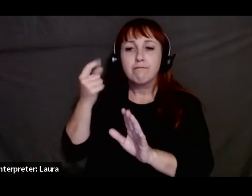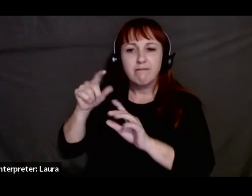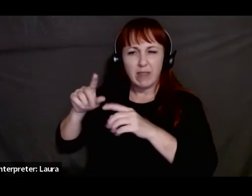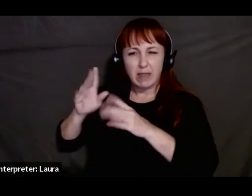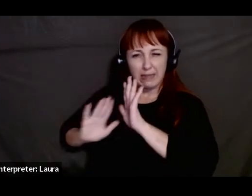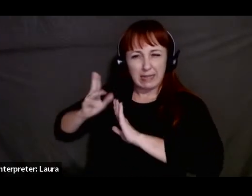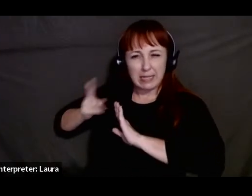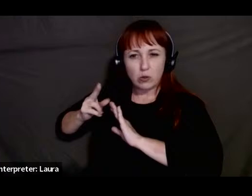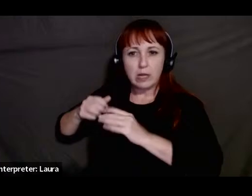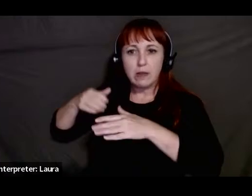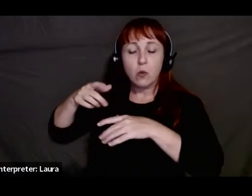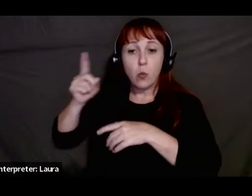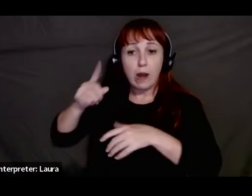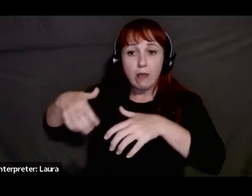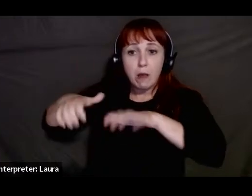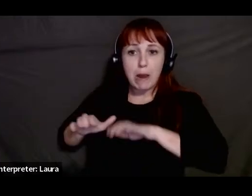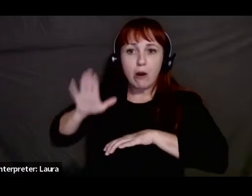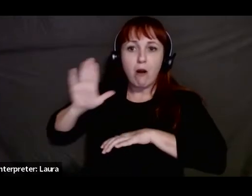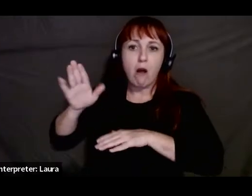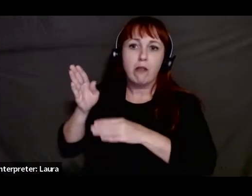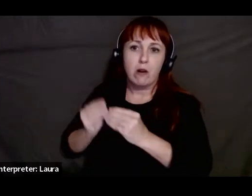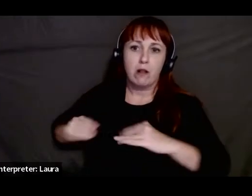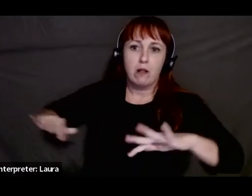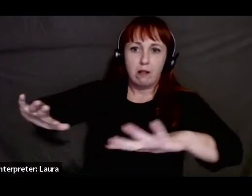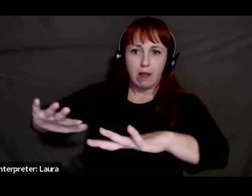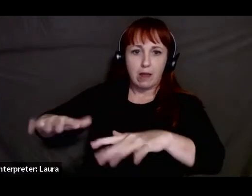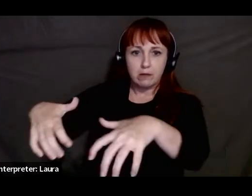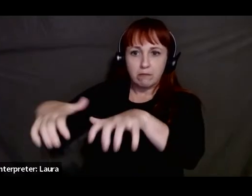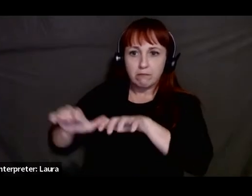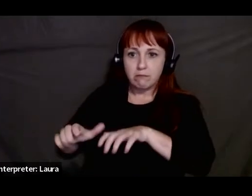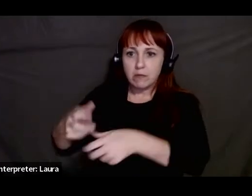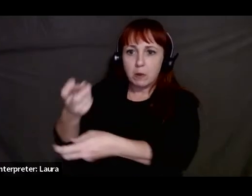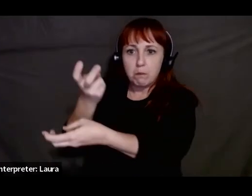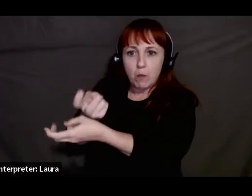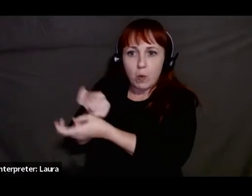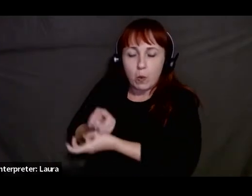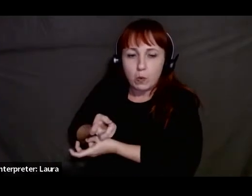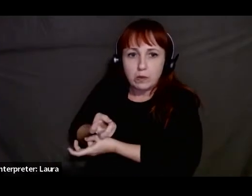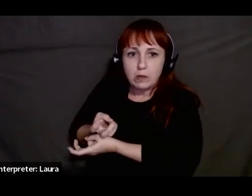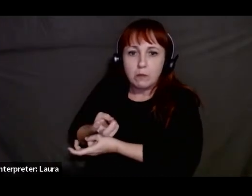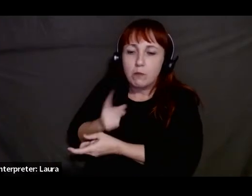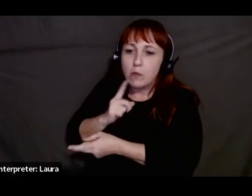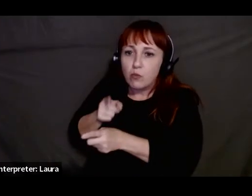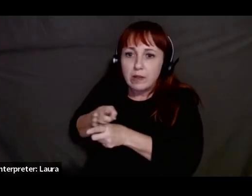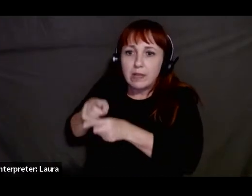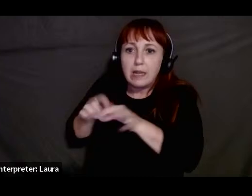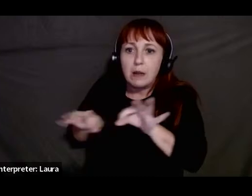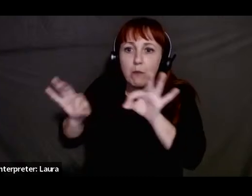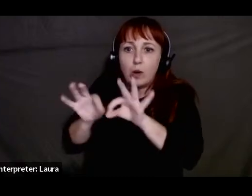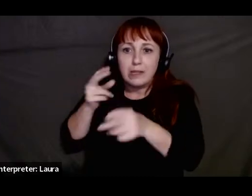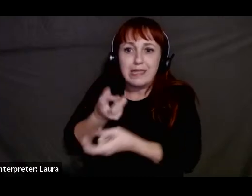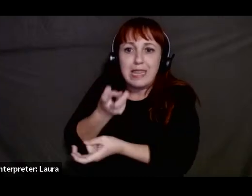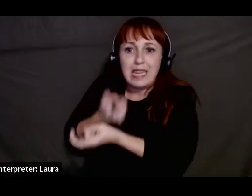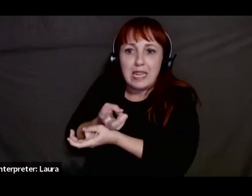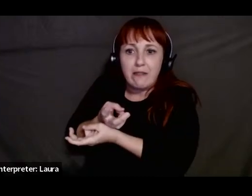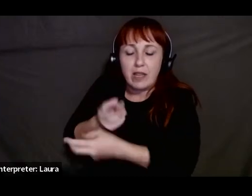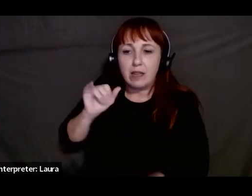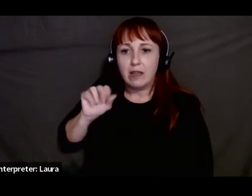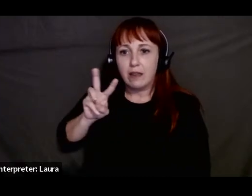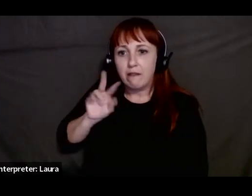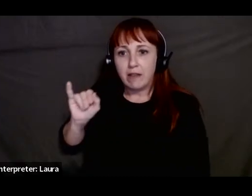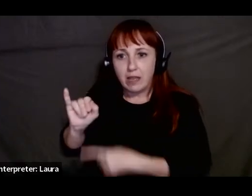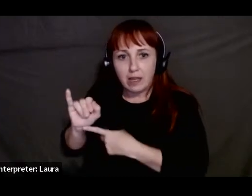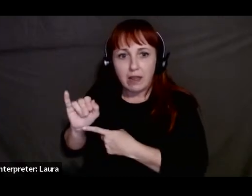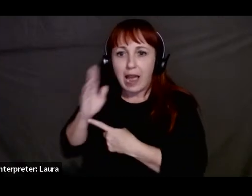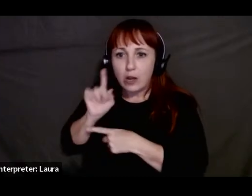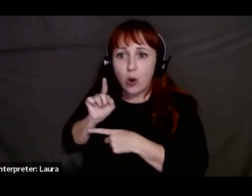lot of missing things in here, the seesaw, but the main important stuff is the Ihi, which I know is